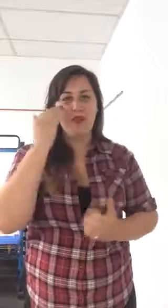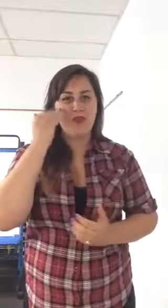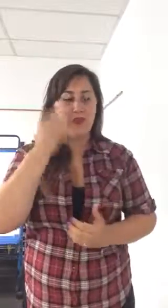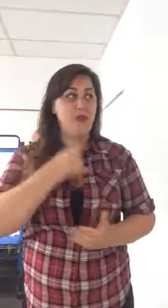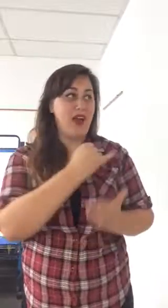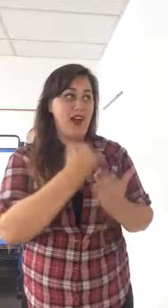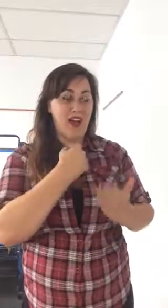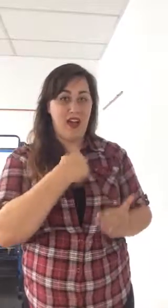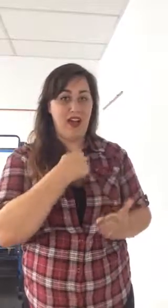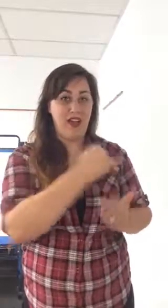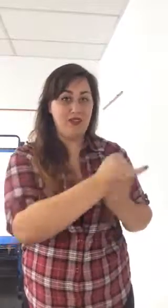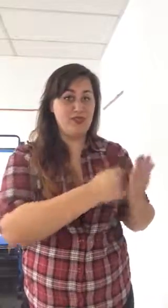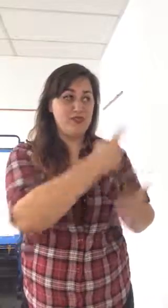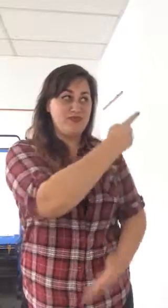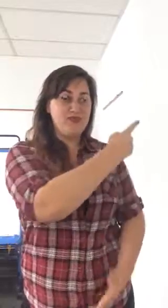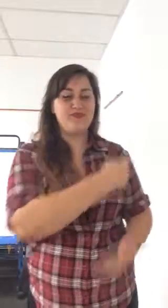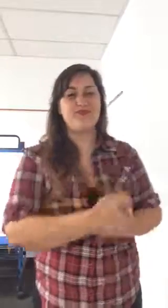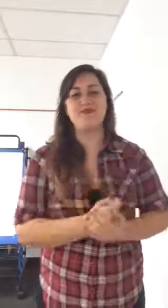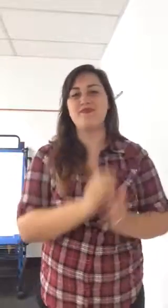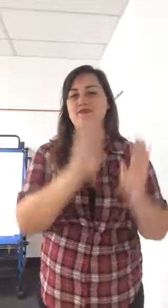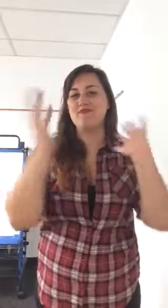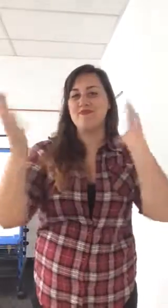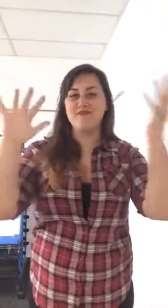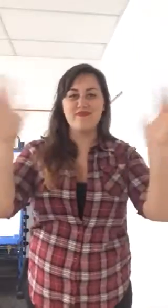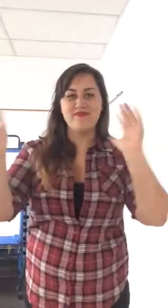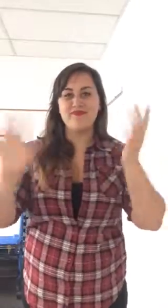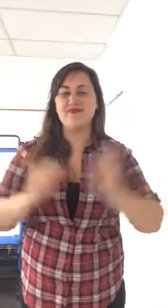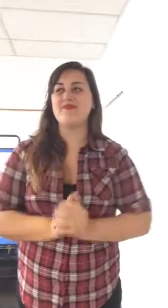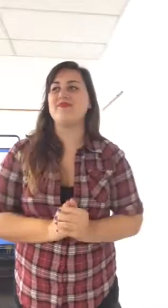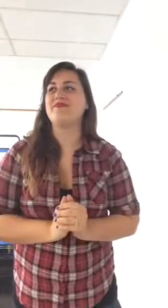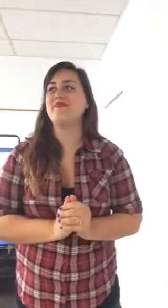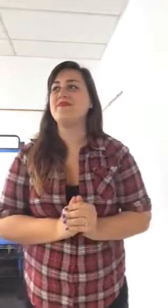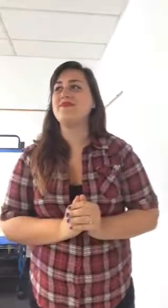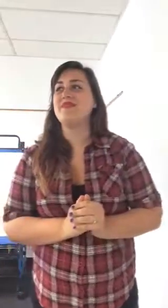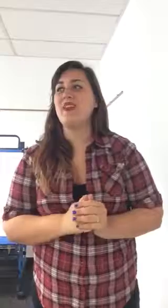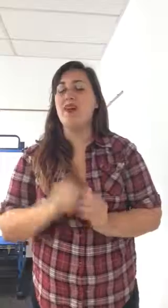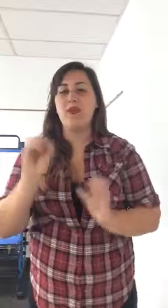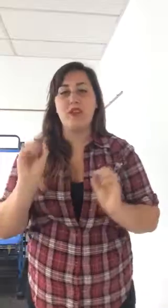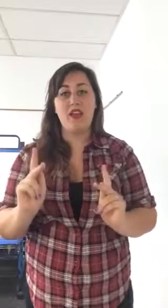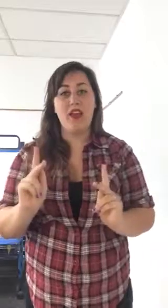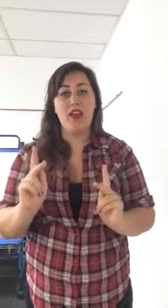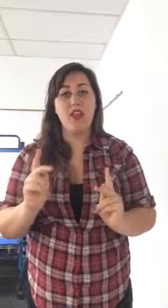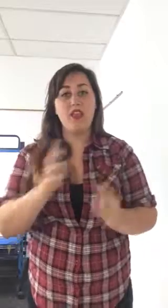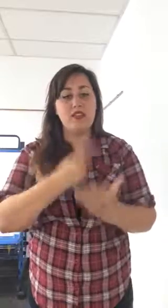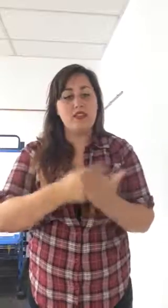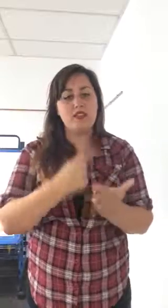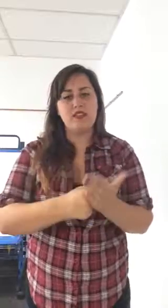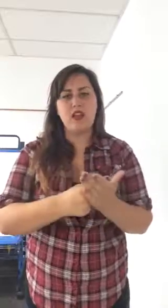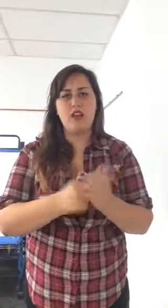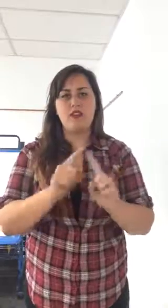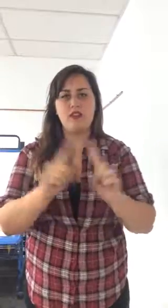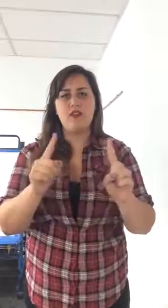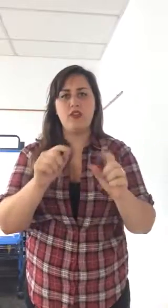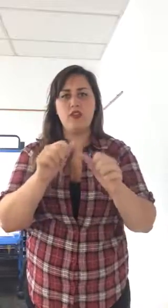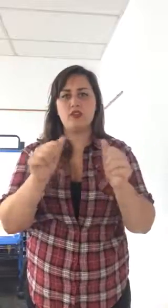did. Okay. Thank you. Throw money now. Okay, here we go. Now, let's talk about some of the different structures. First of all, there's